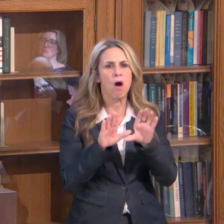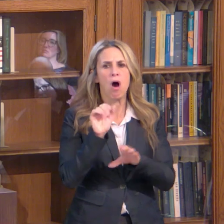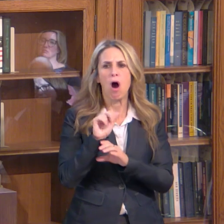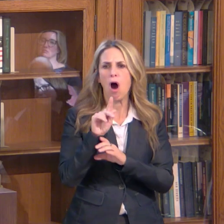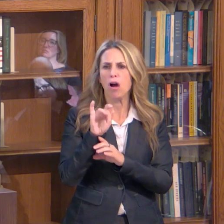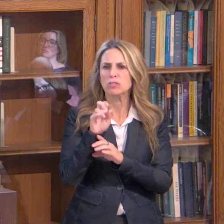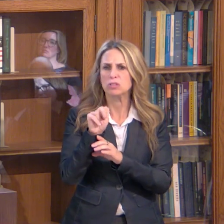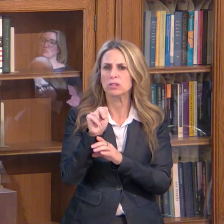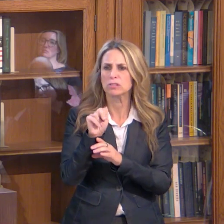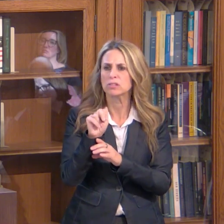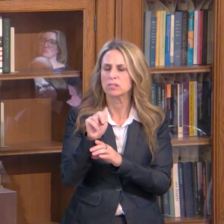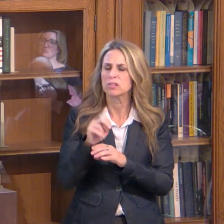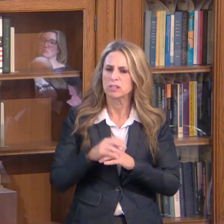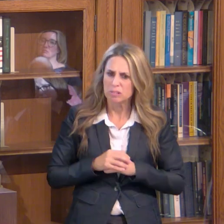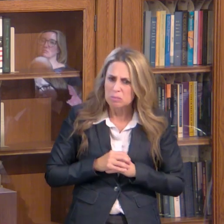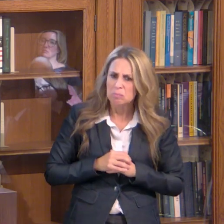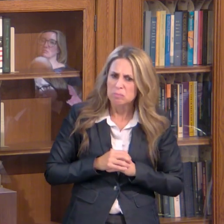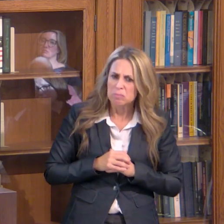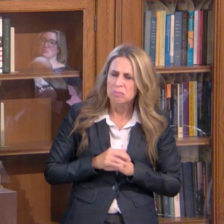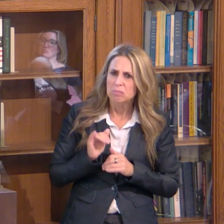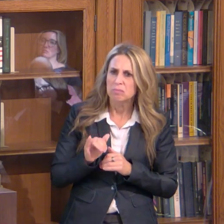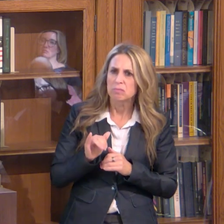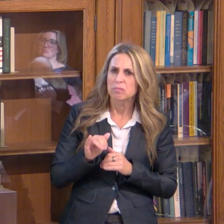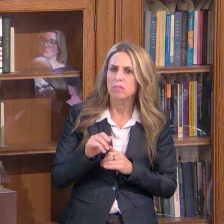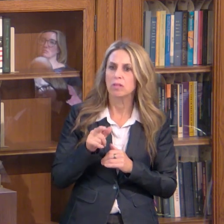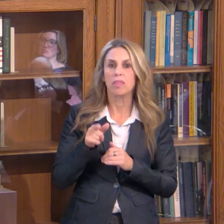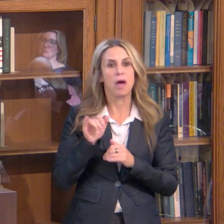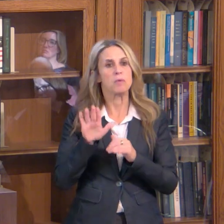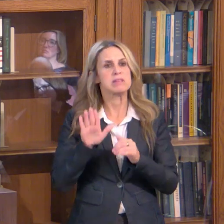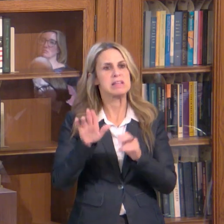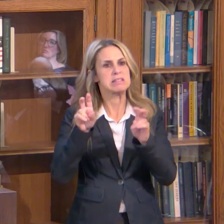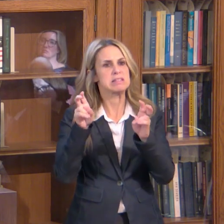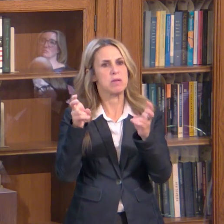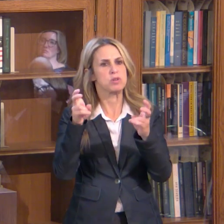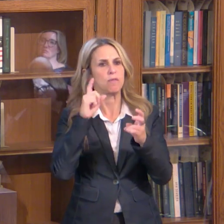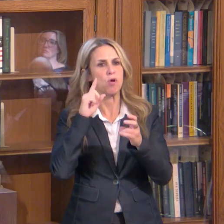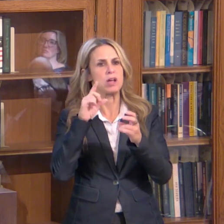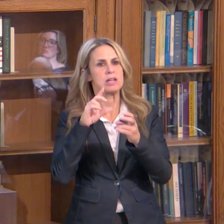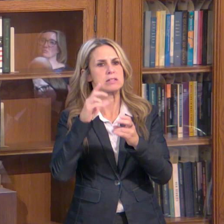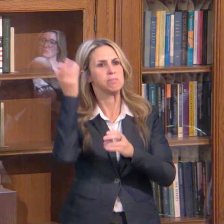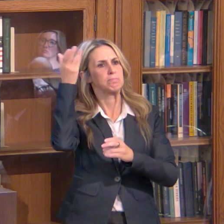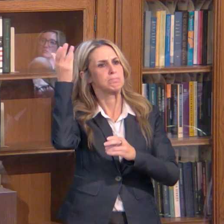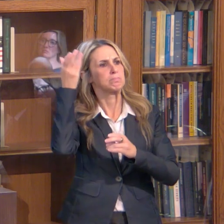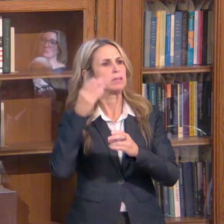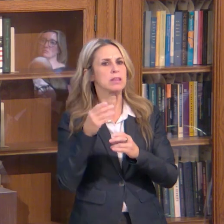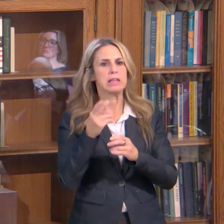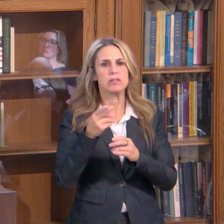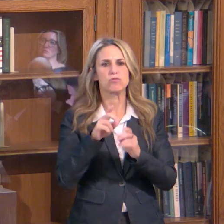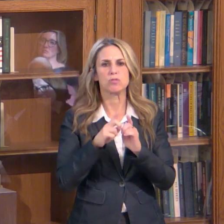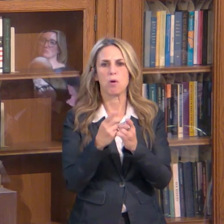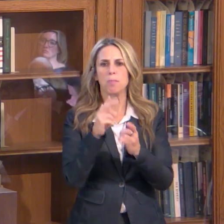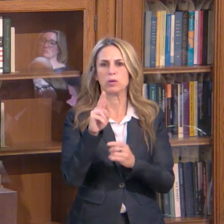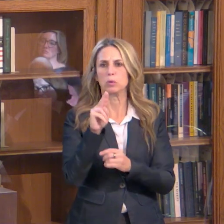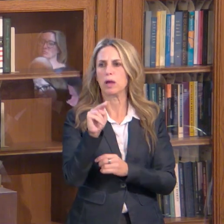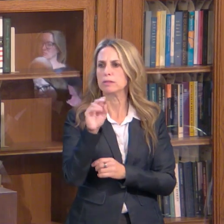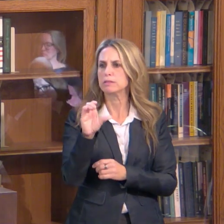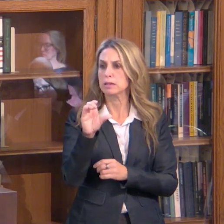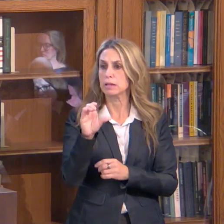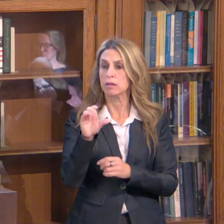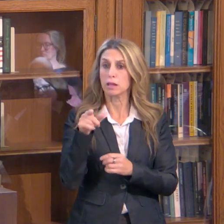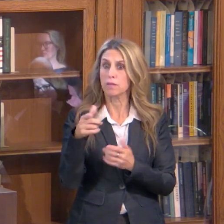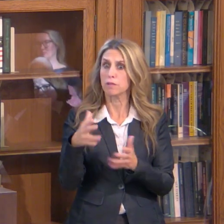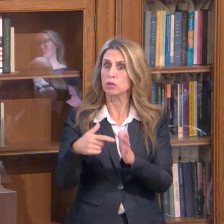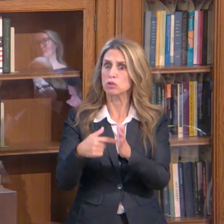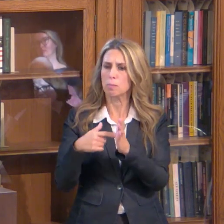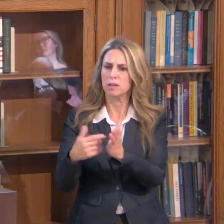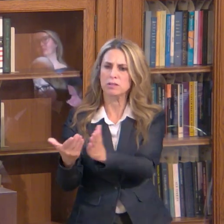auction uh and and that was I understood to be the subject of his uh seminar in the history department at at UNC but he showed me